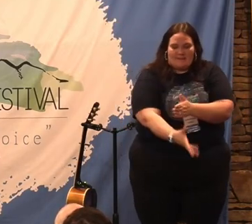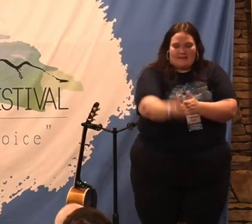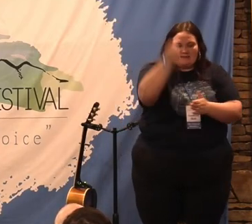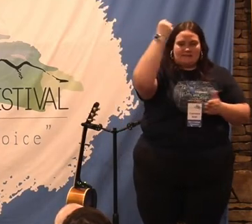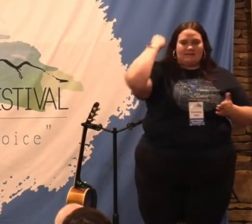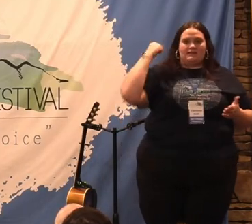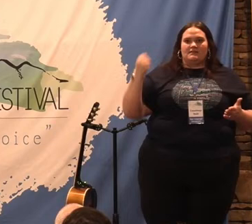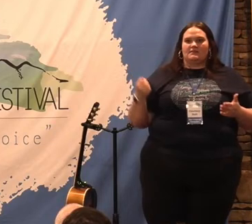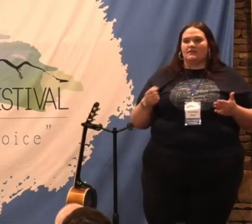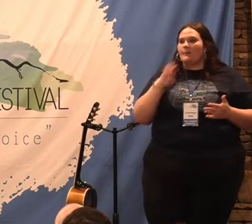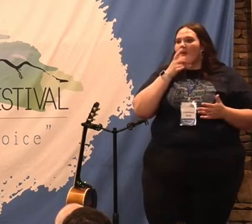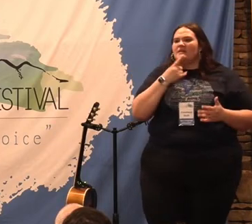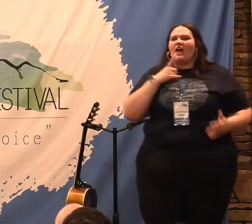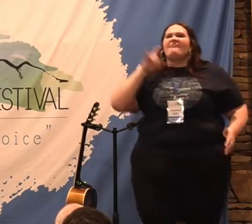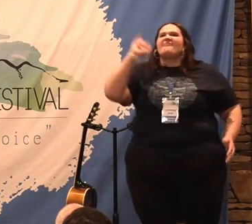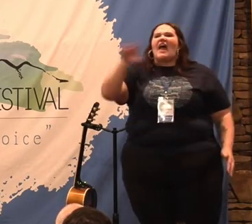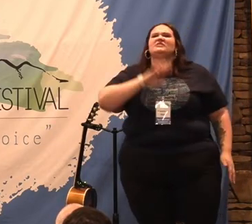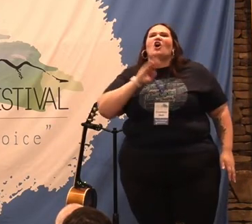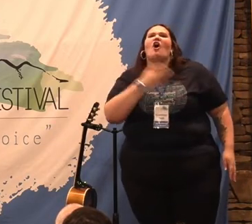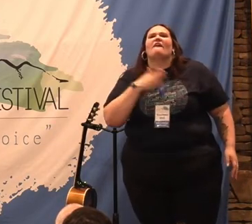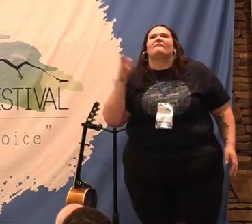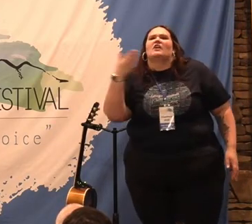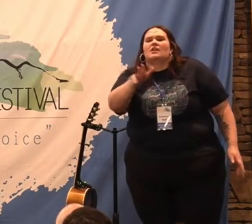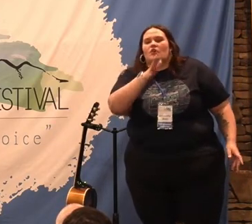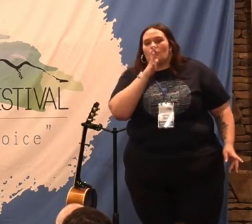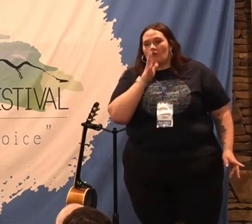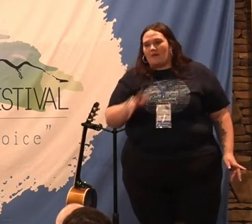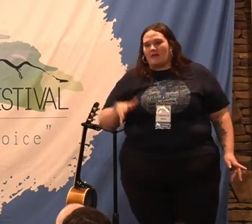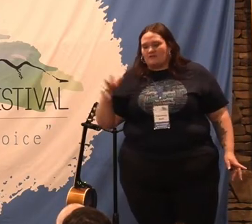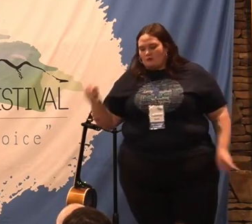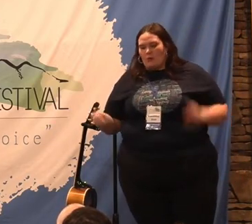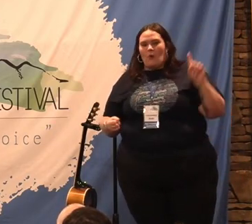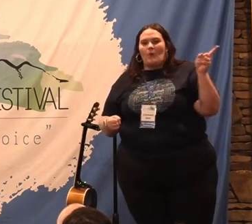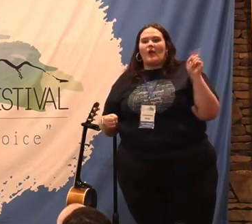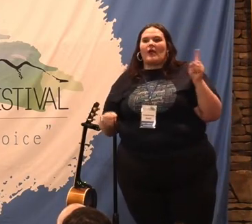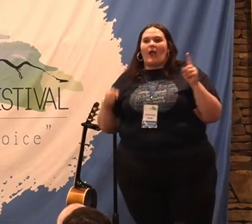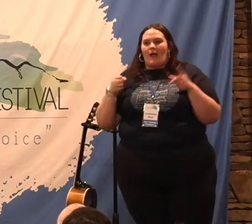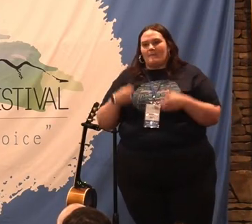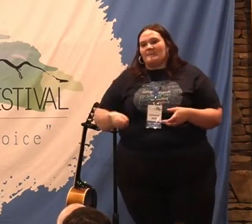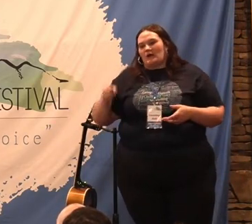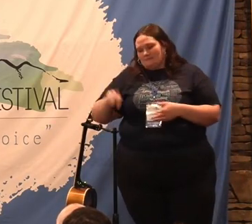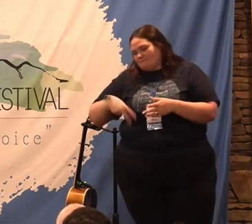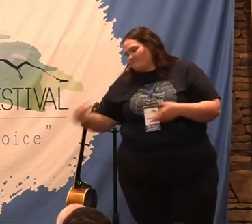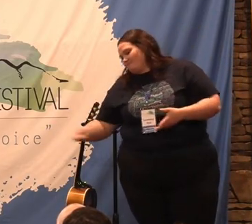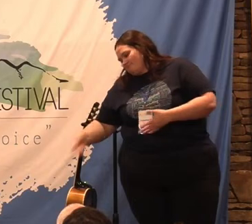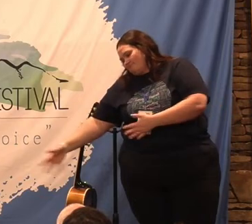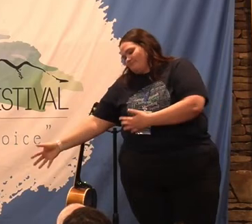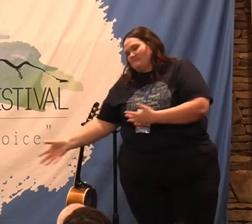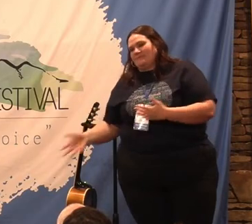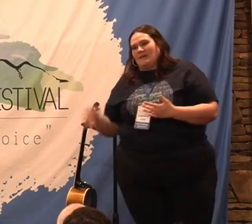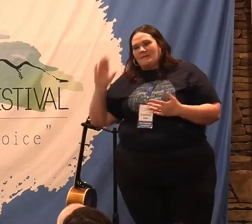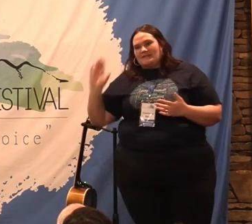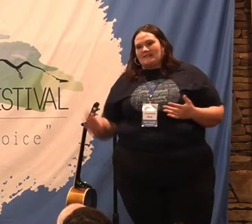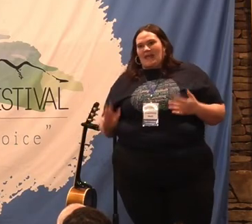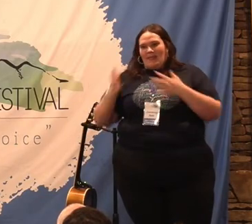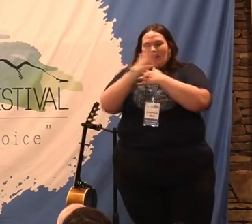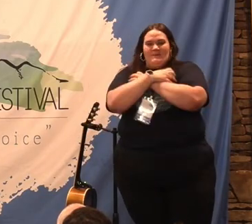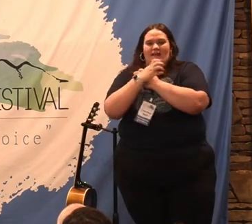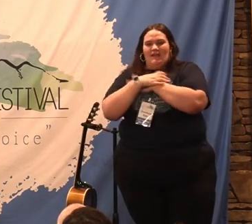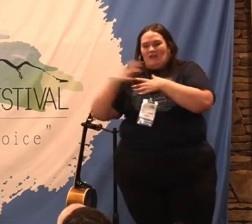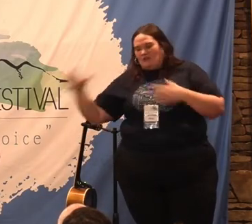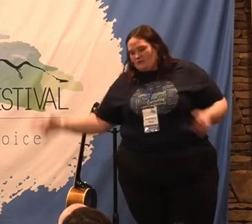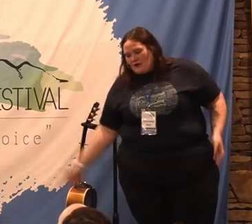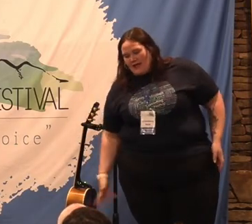That's our fish, Grandma says. She reaches down where her purse has spilled open beside the comatose bear, grabs her